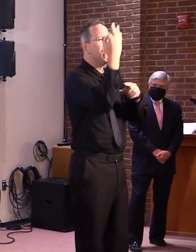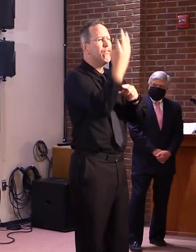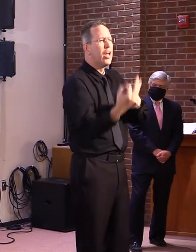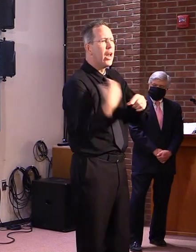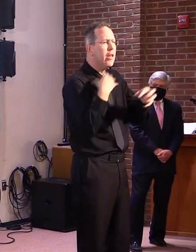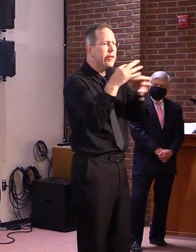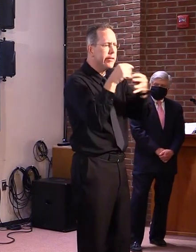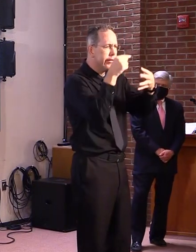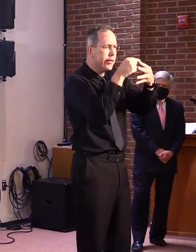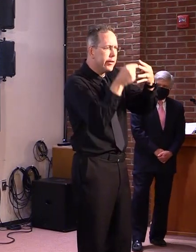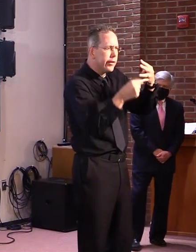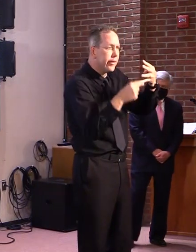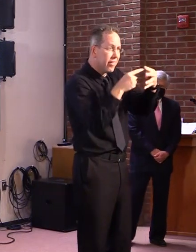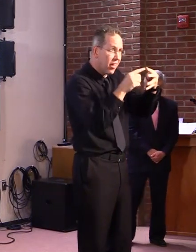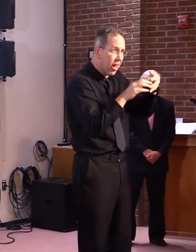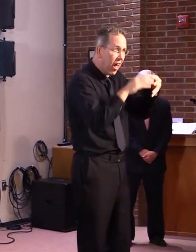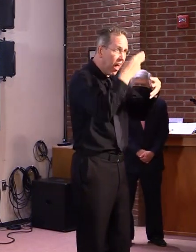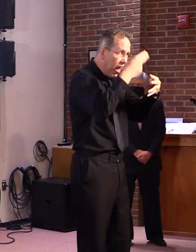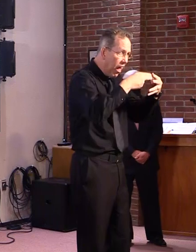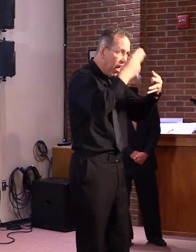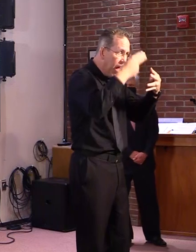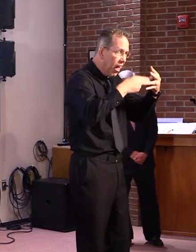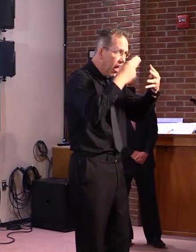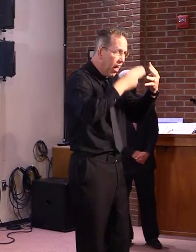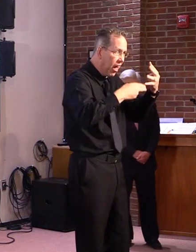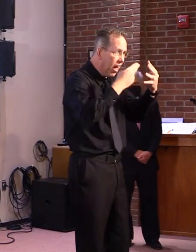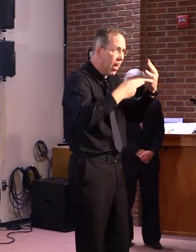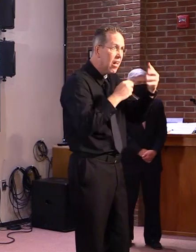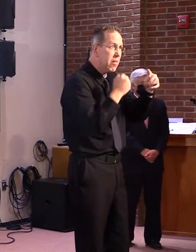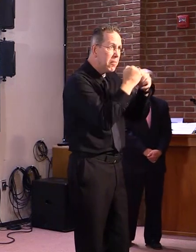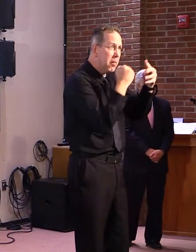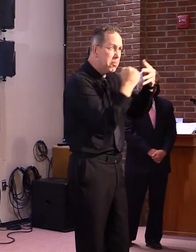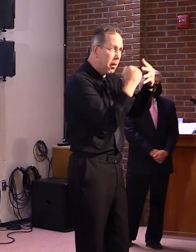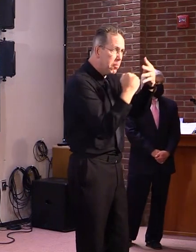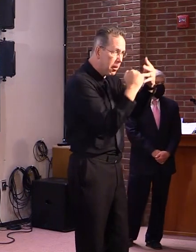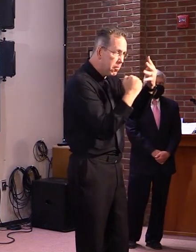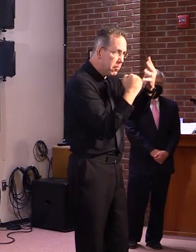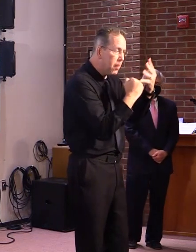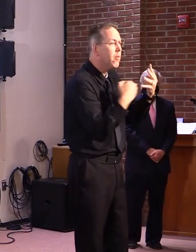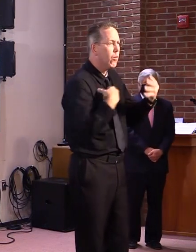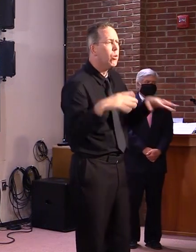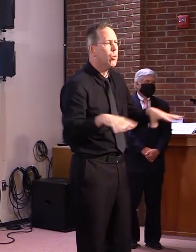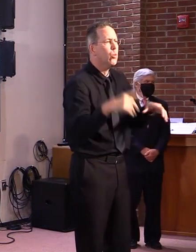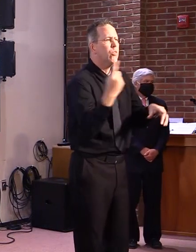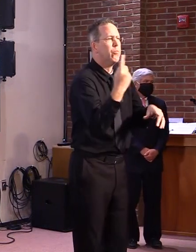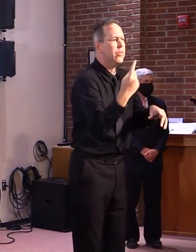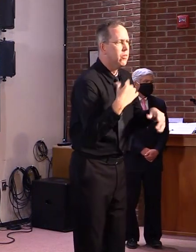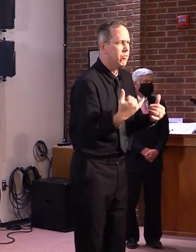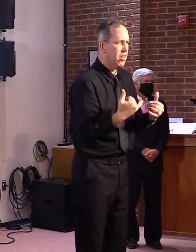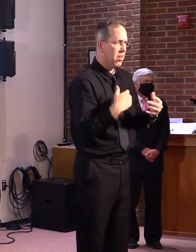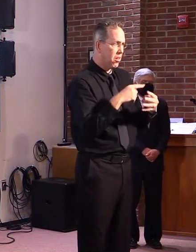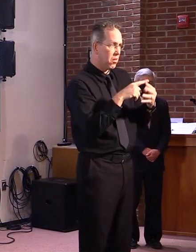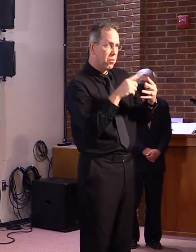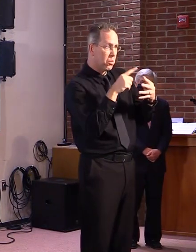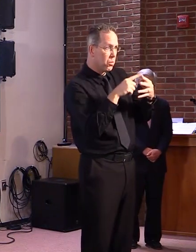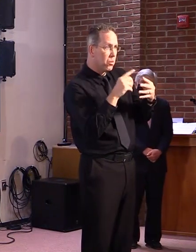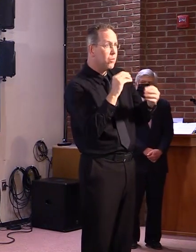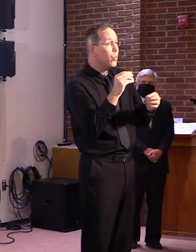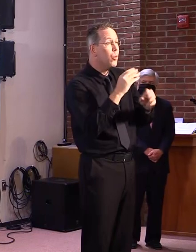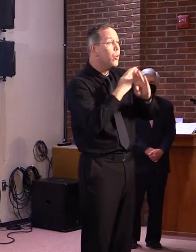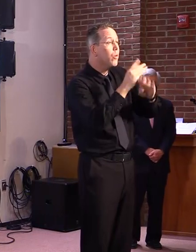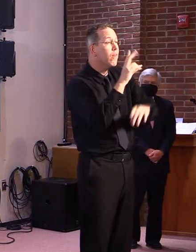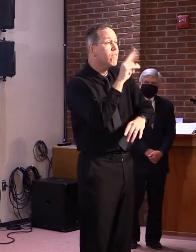feel as though until there's a vaccine, we're going to have to deal with some outbreaks. It's just the reality of the future until the